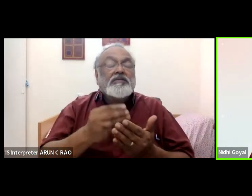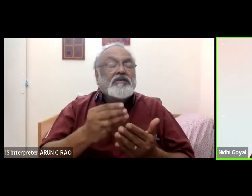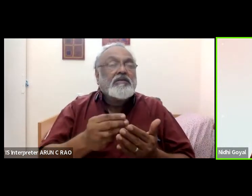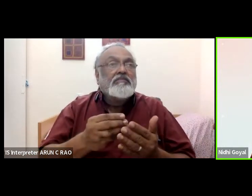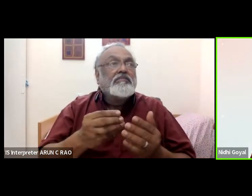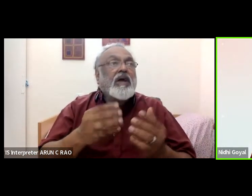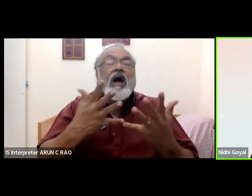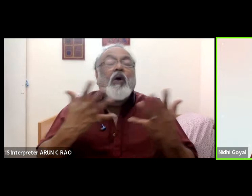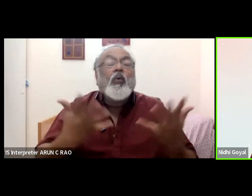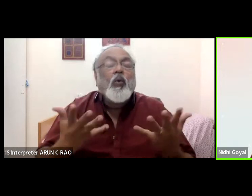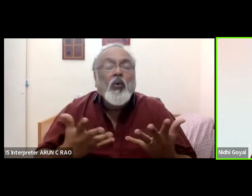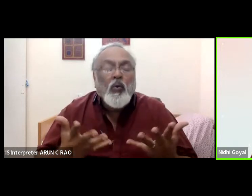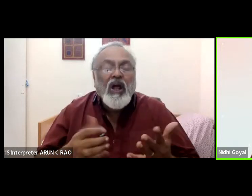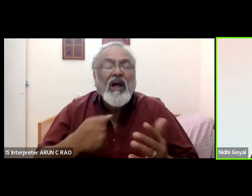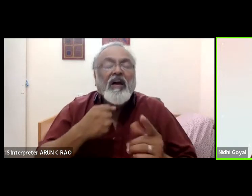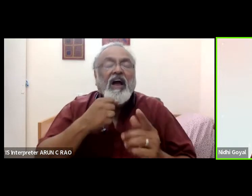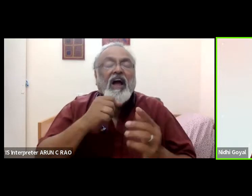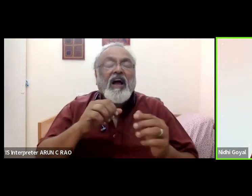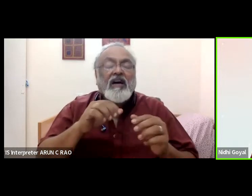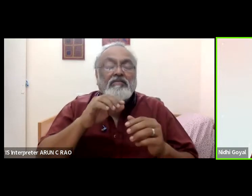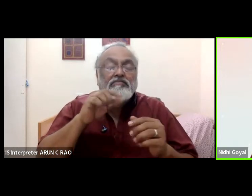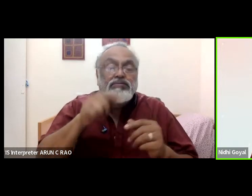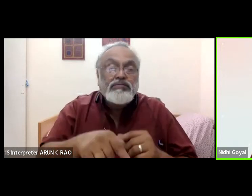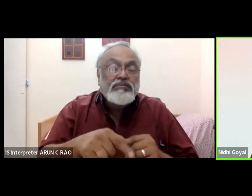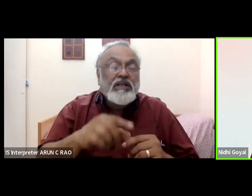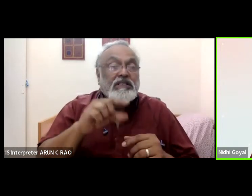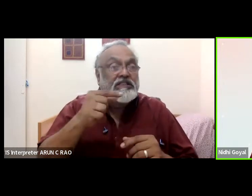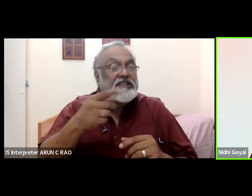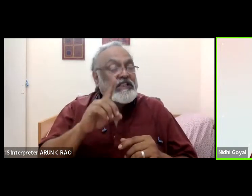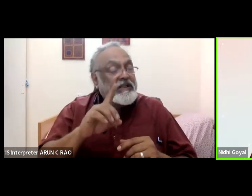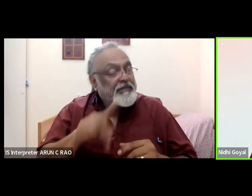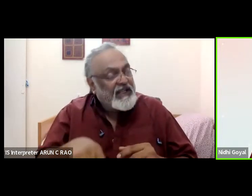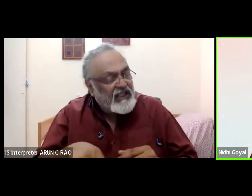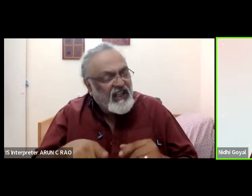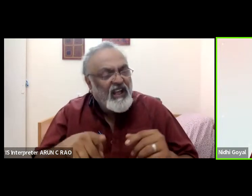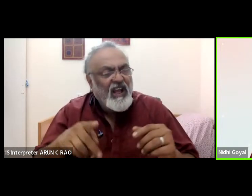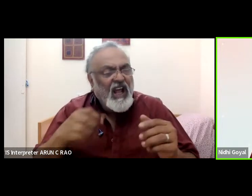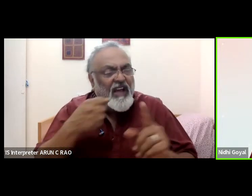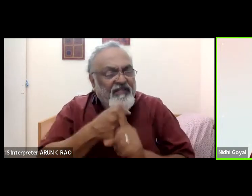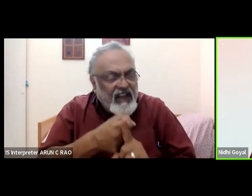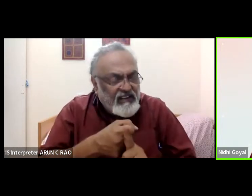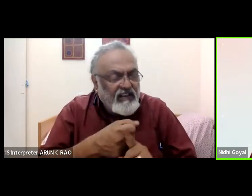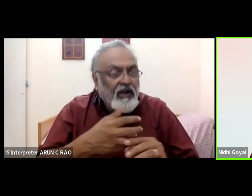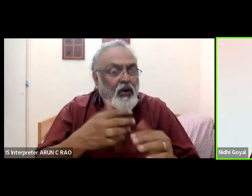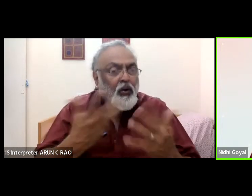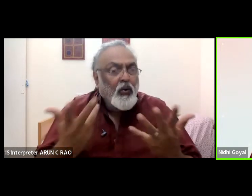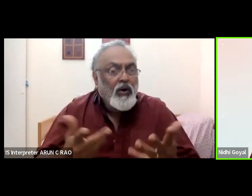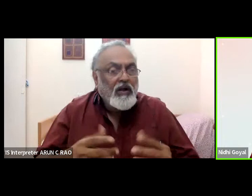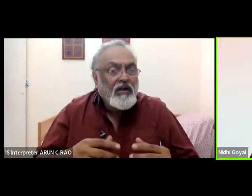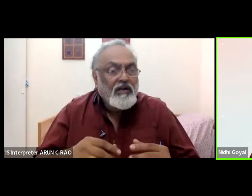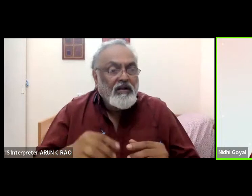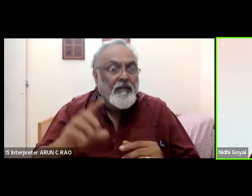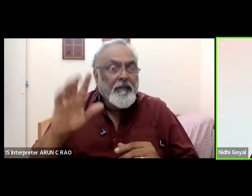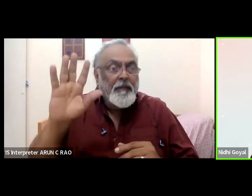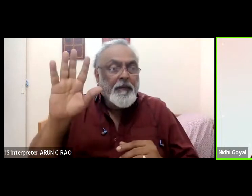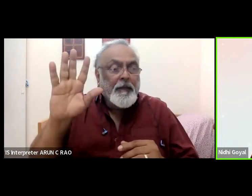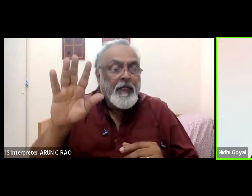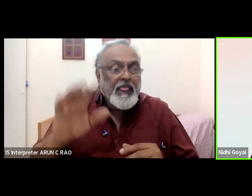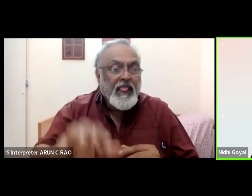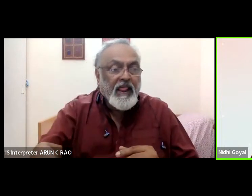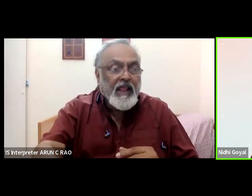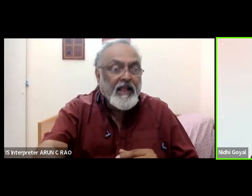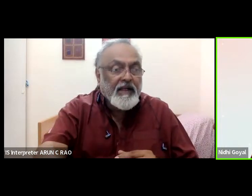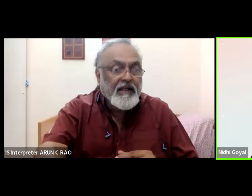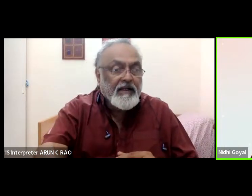larger figure says 7% of GDP is the cost of exclusion of persons with disabilities, but particularly in urban spaces, to think about